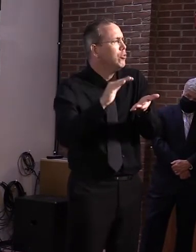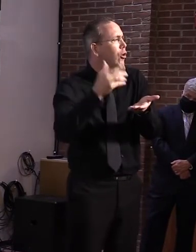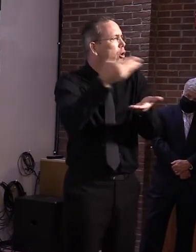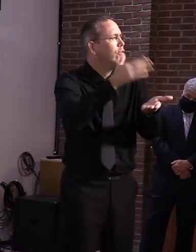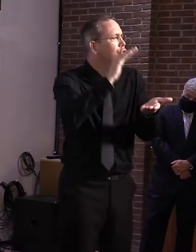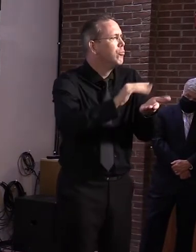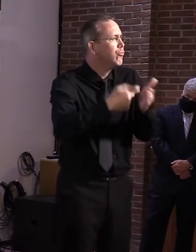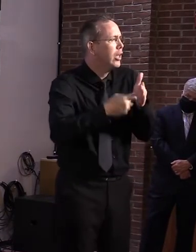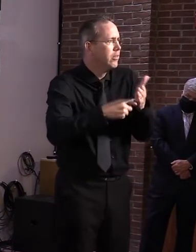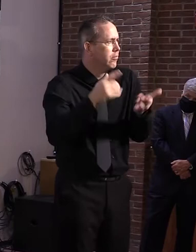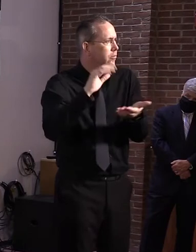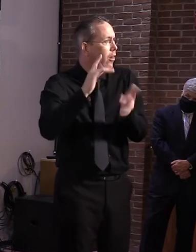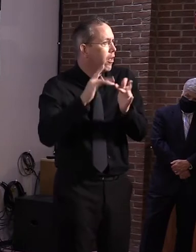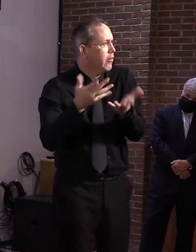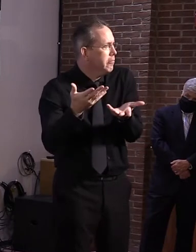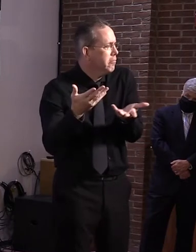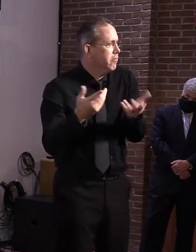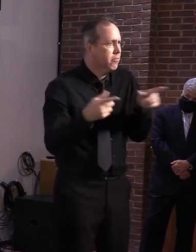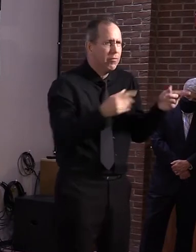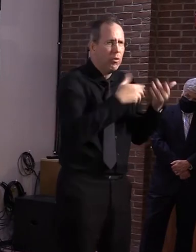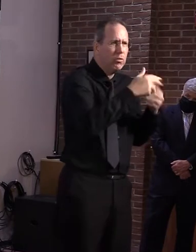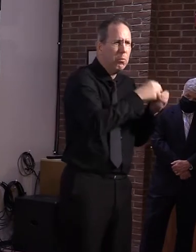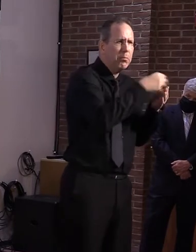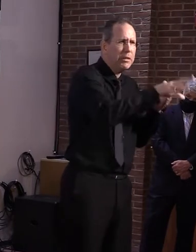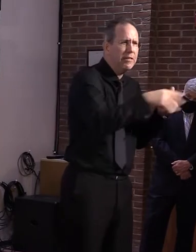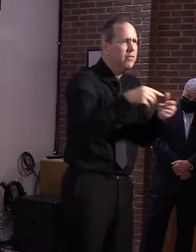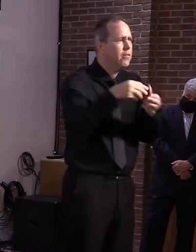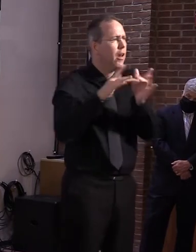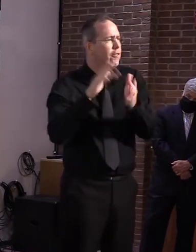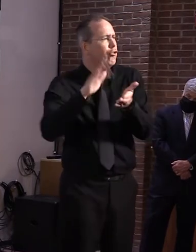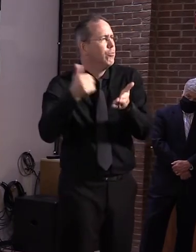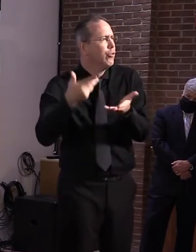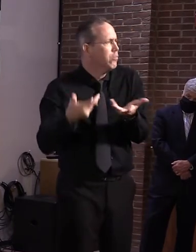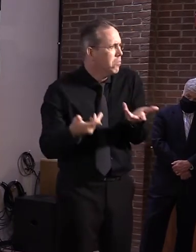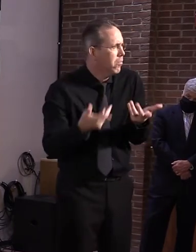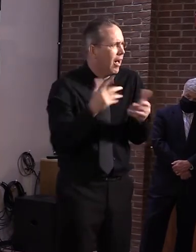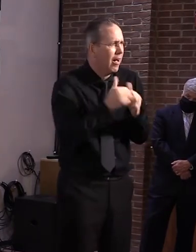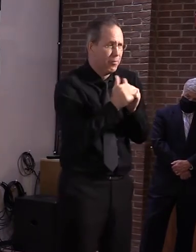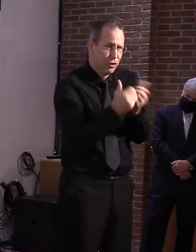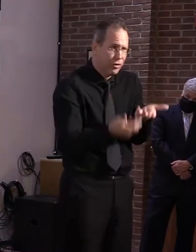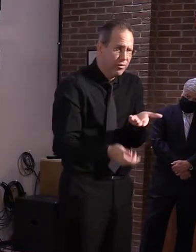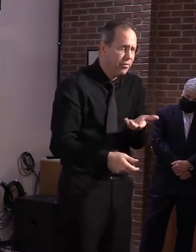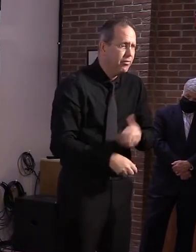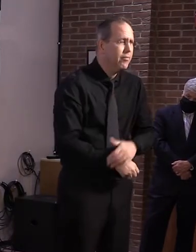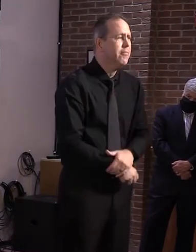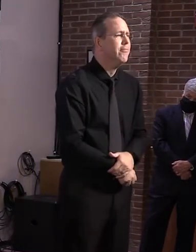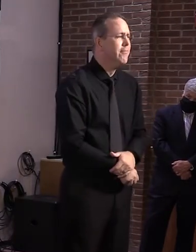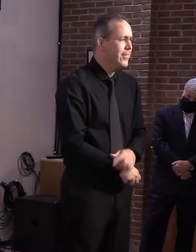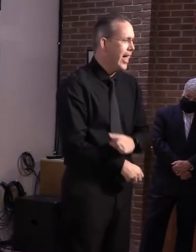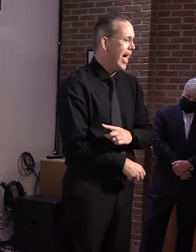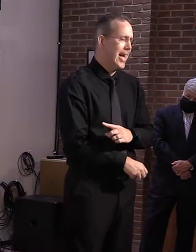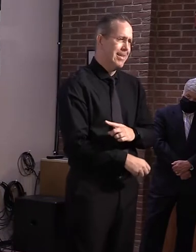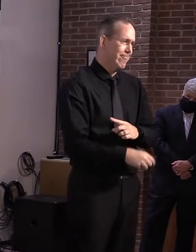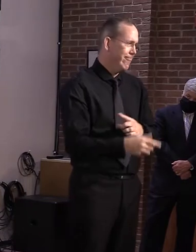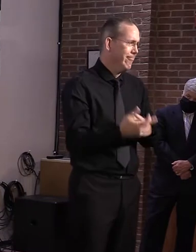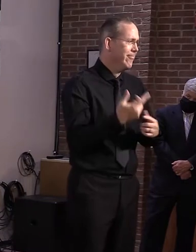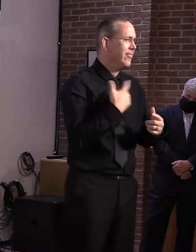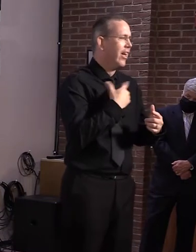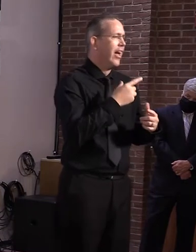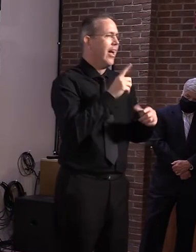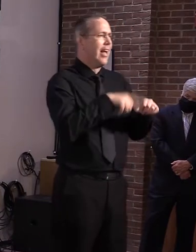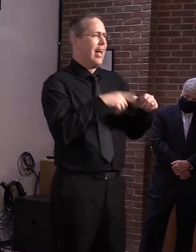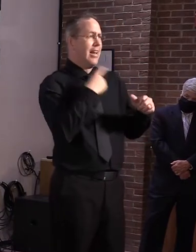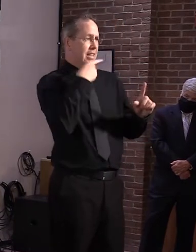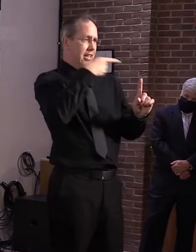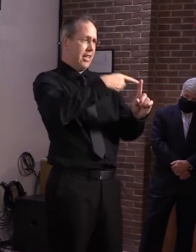experience that, under the current situation with COVID-19, are not safe, no matter where you go. There are certainly cheaper